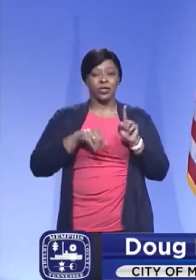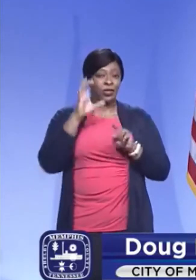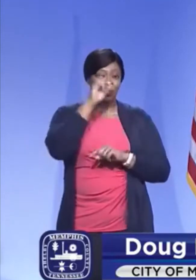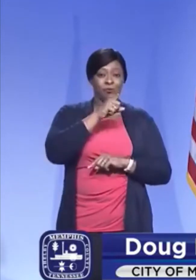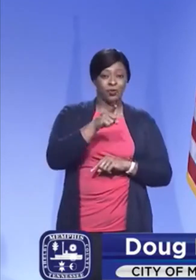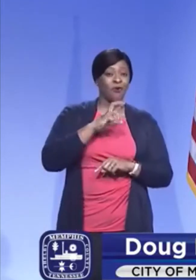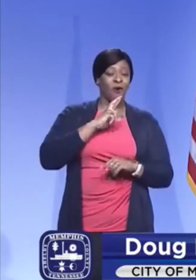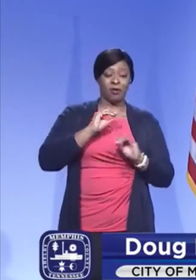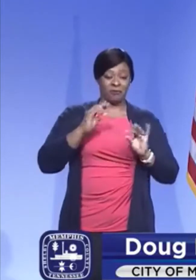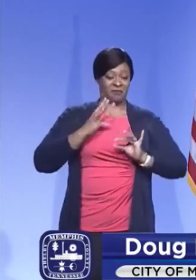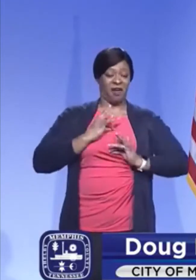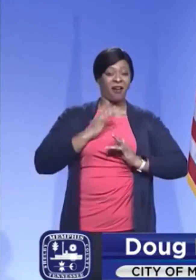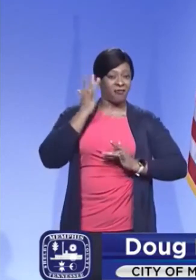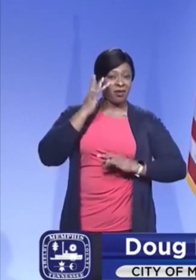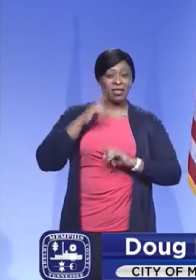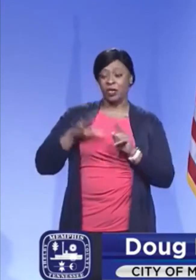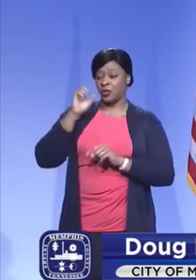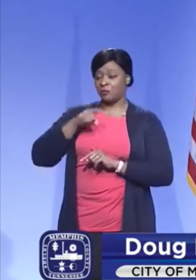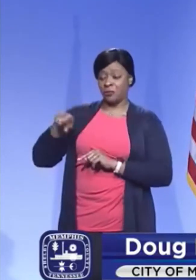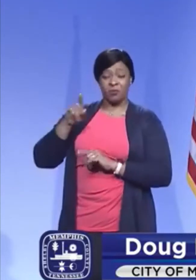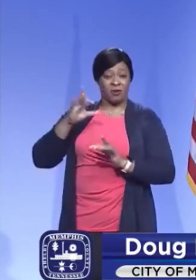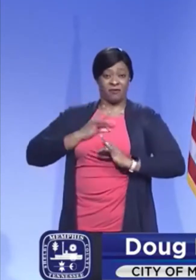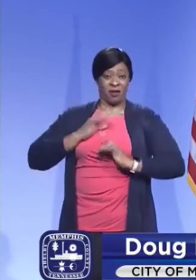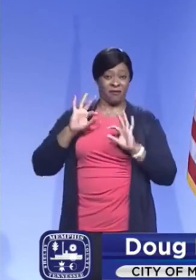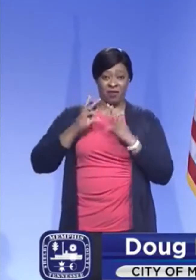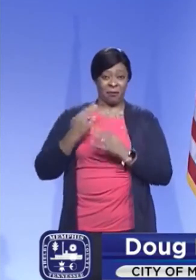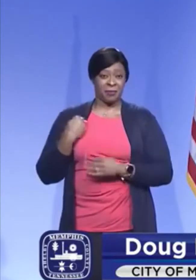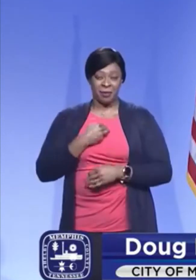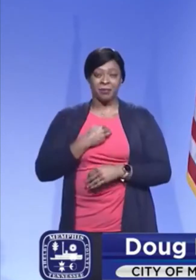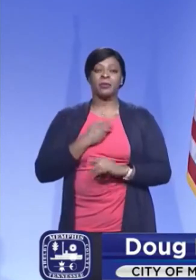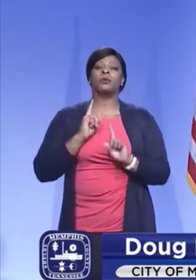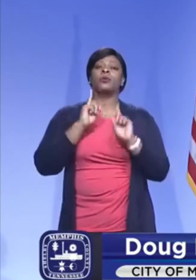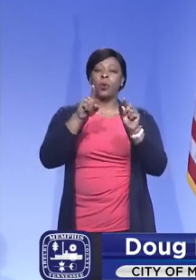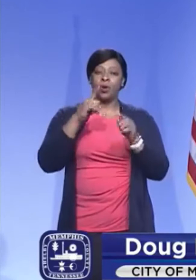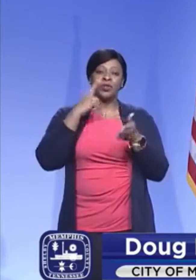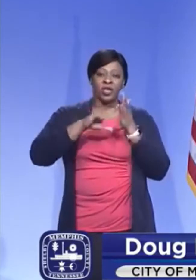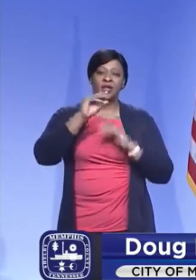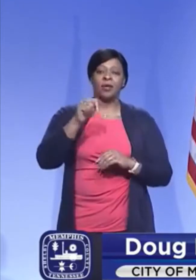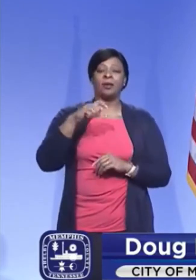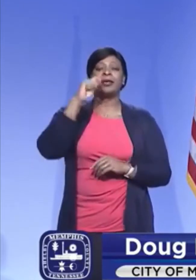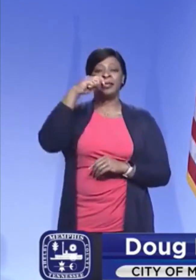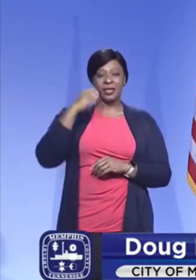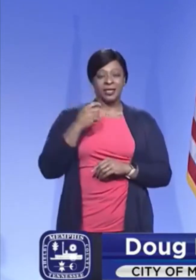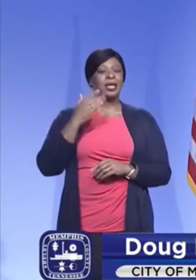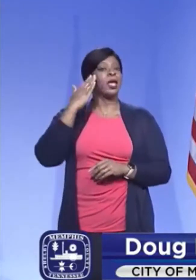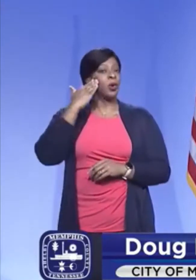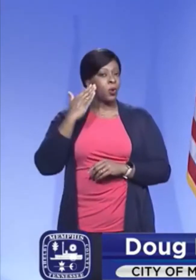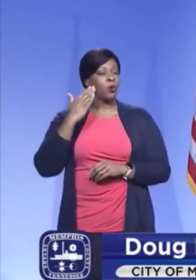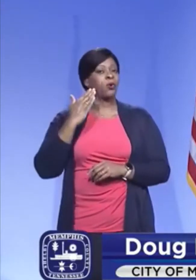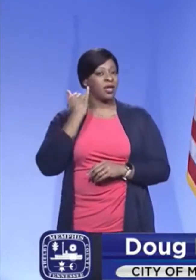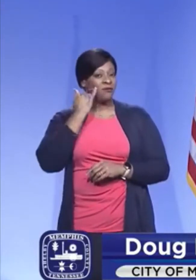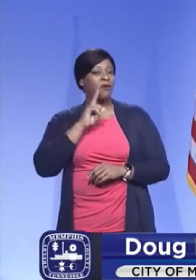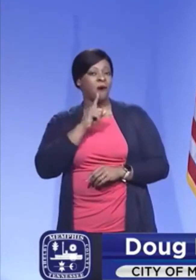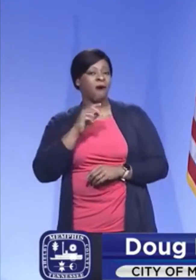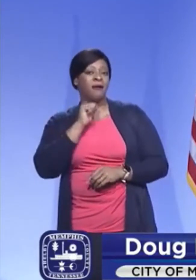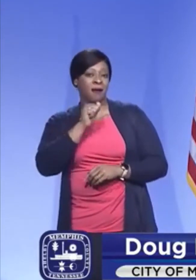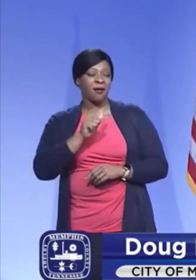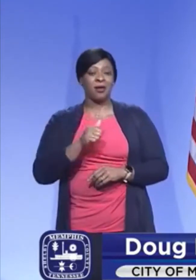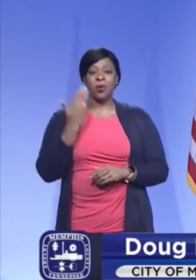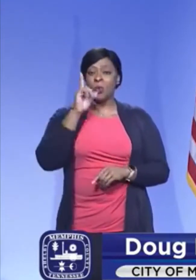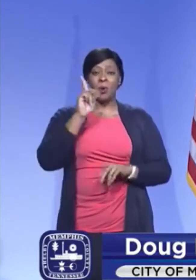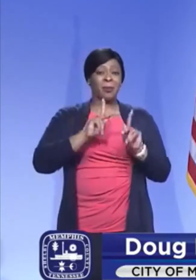can't assume that your family is. Go find out your status. Please get tested and know. We don't know where people have